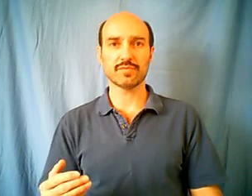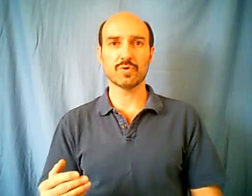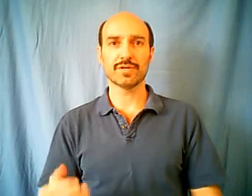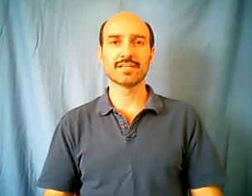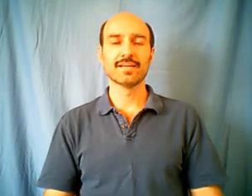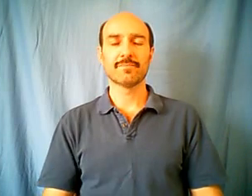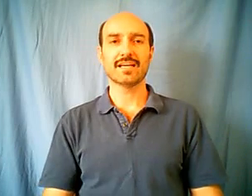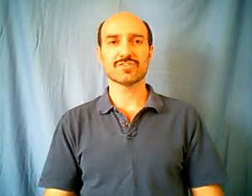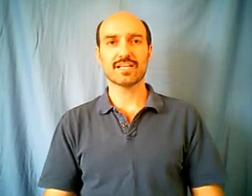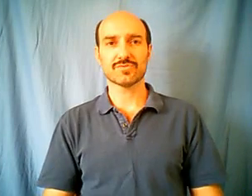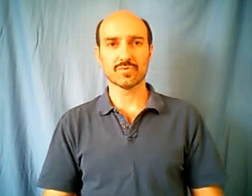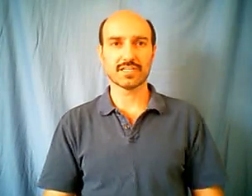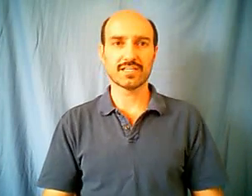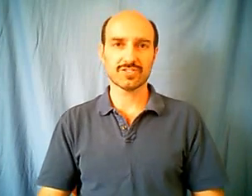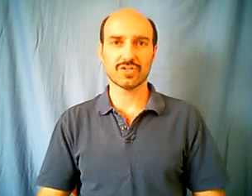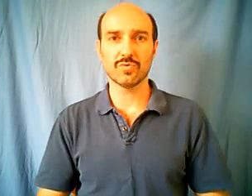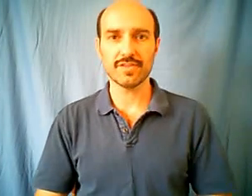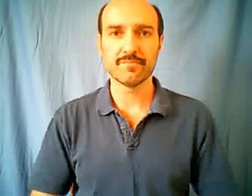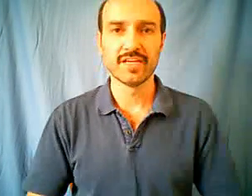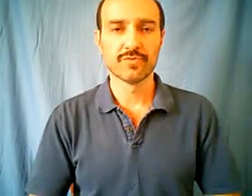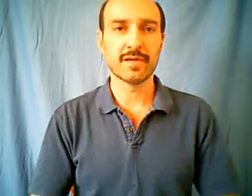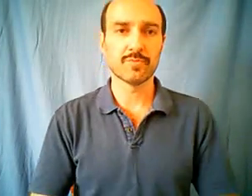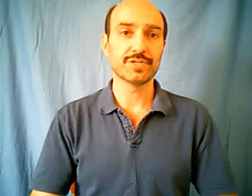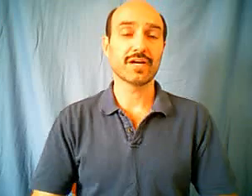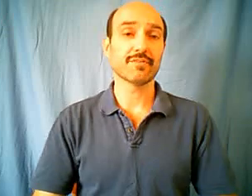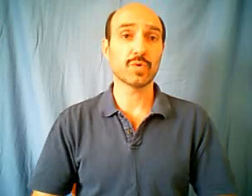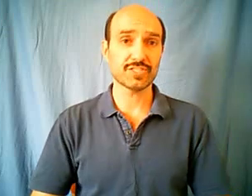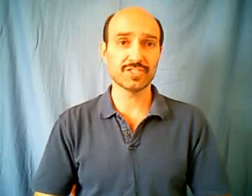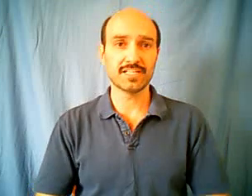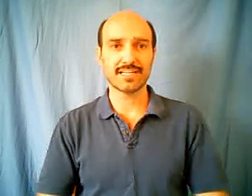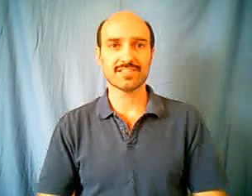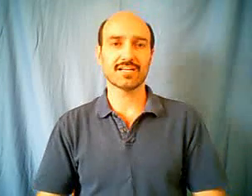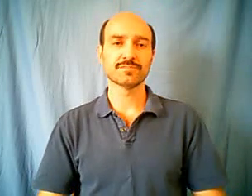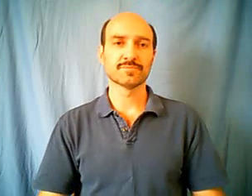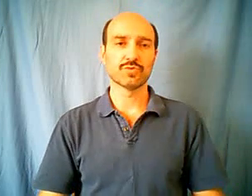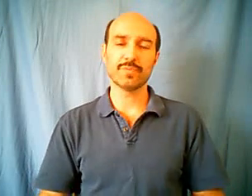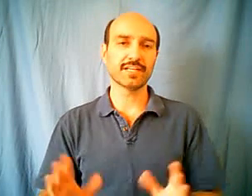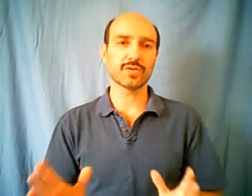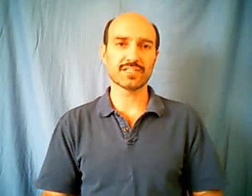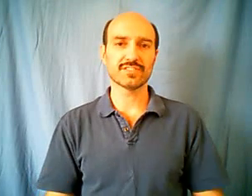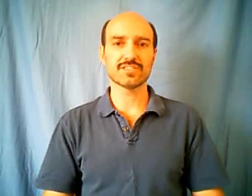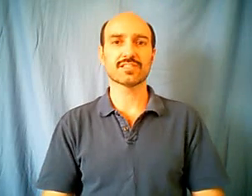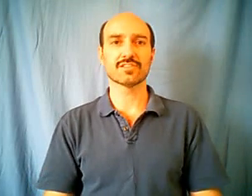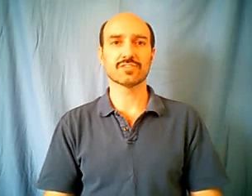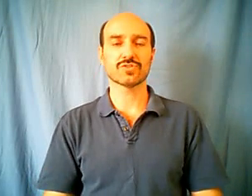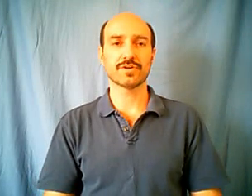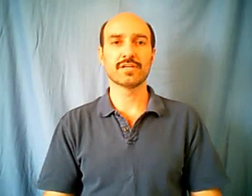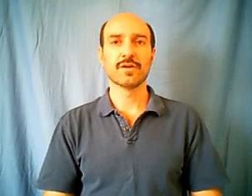point. And so that's what we're going to start with. Remember, when you have a question in ASL, there won't be any questions in this little story,